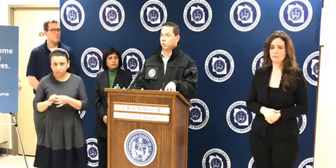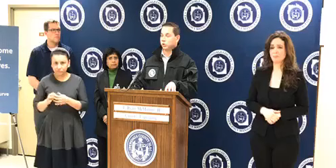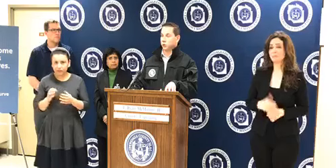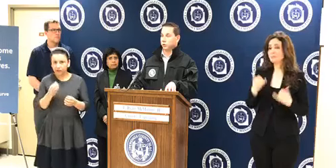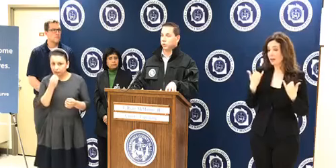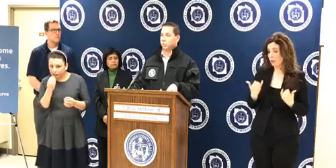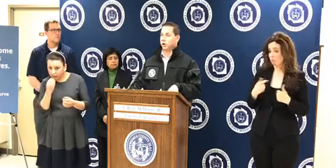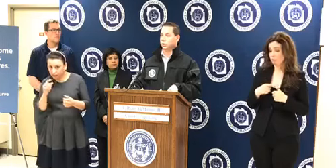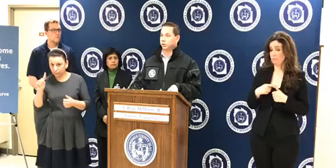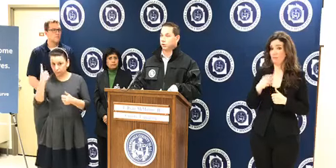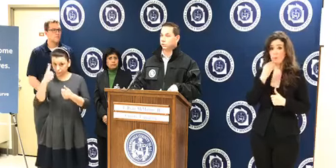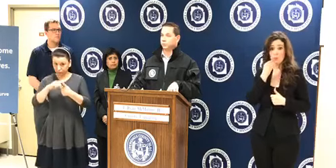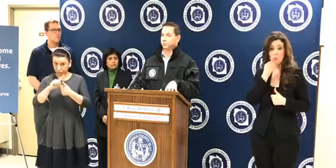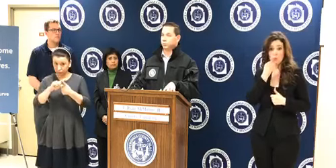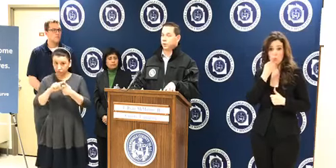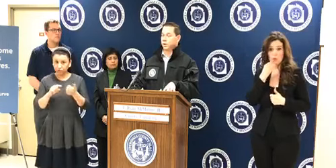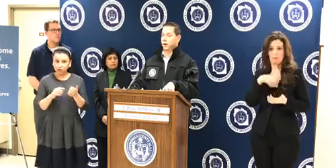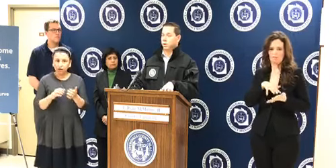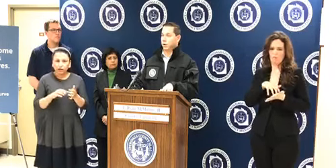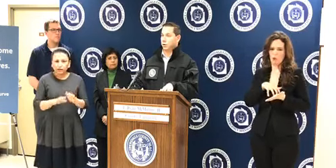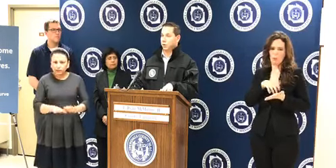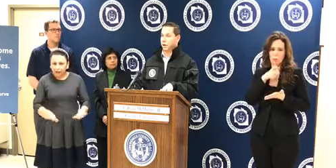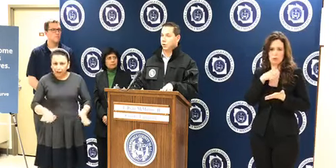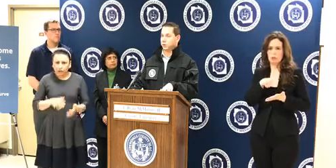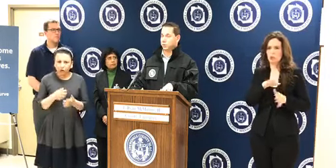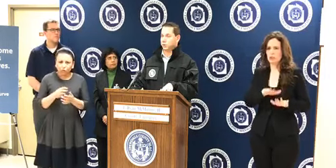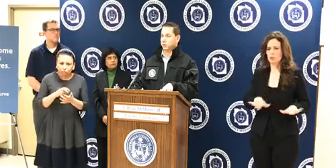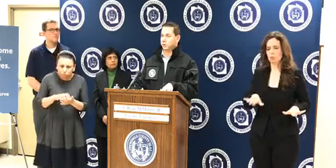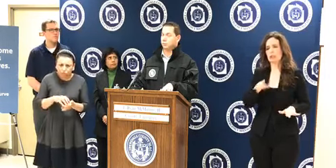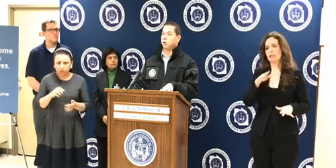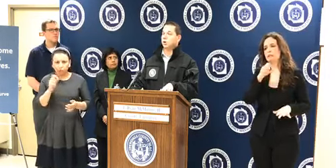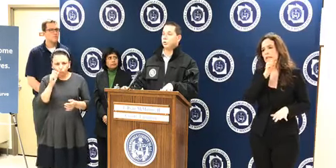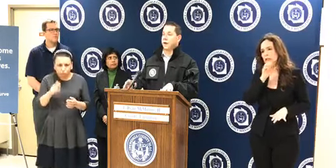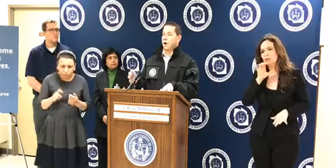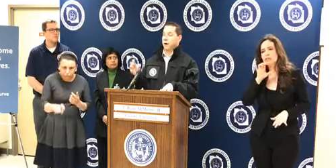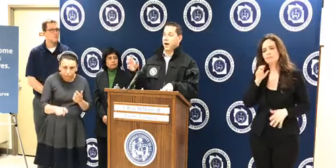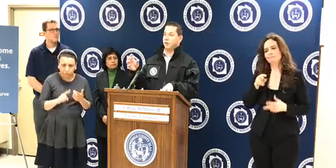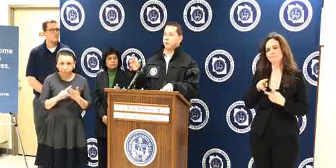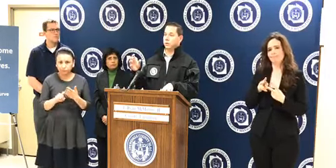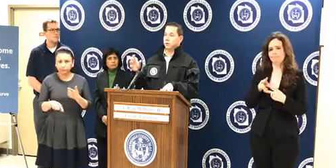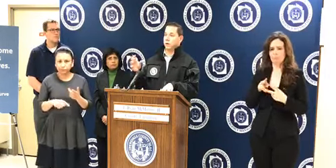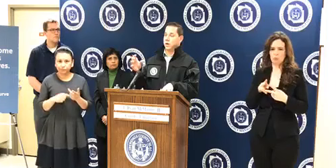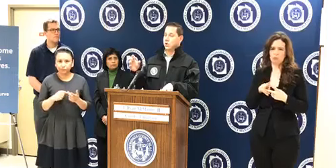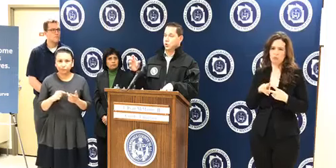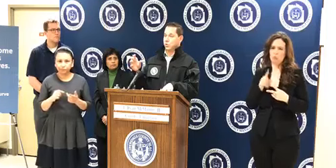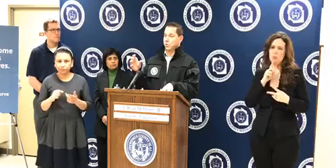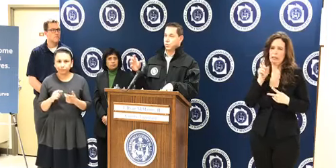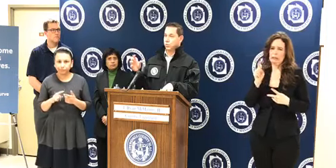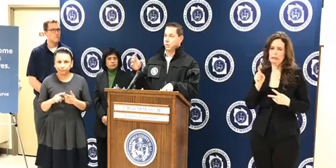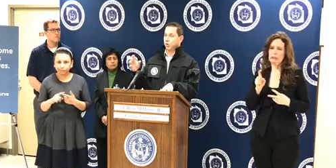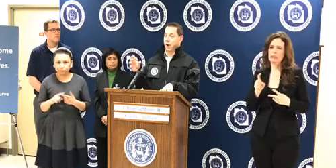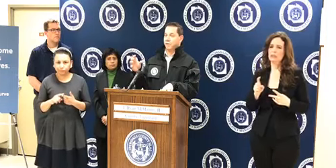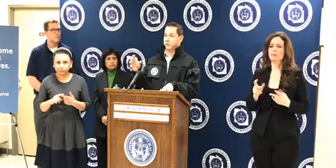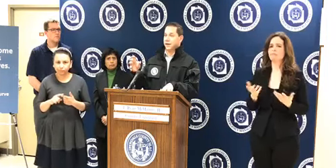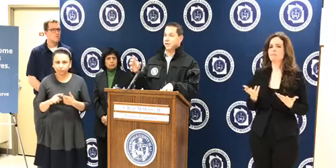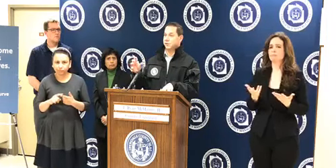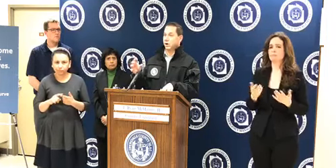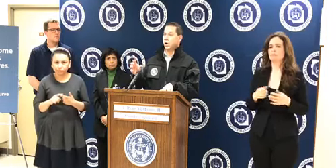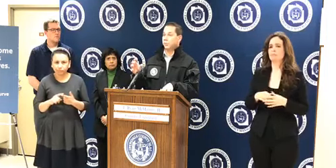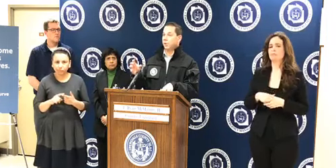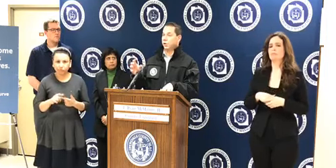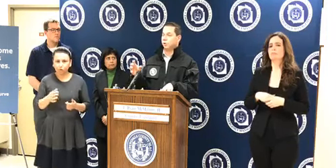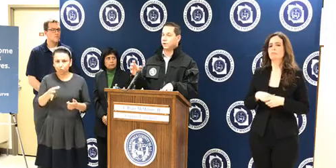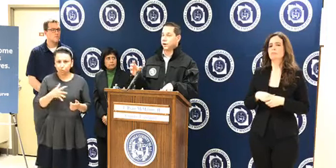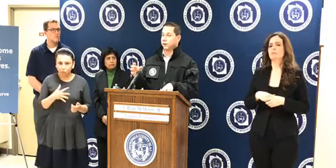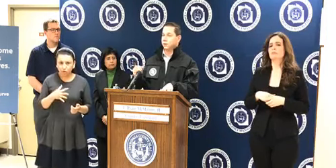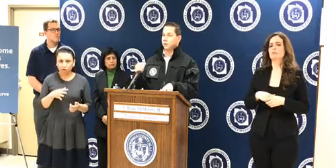for our most vulnerable, our children, and now our seniors. We now have a new demographic that needs our